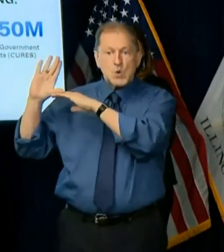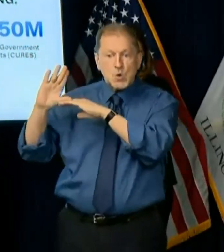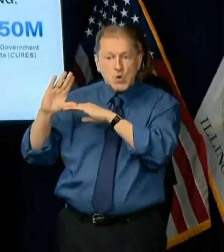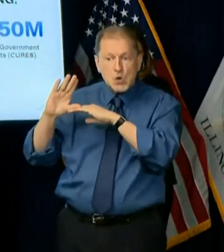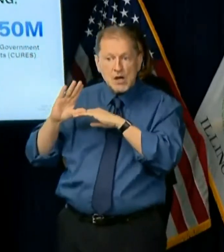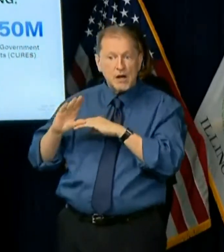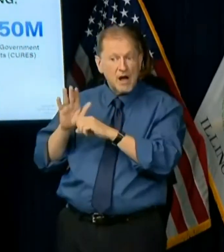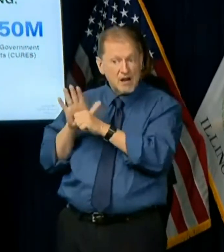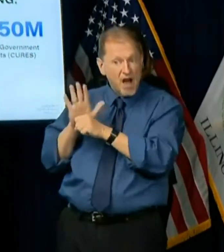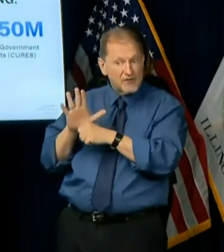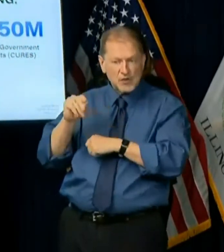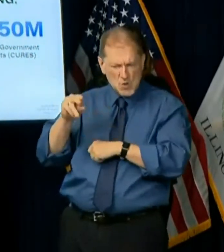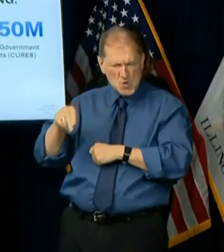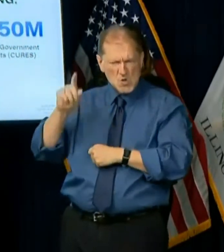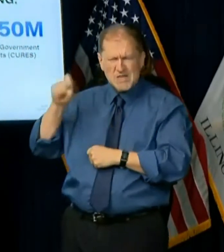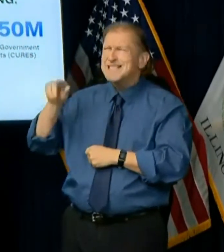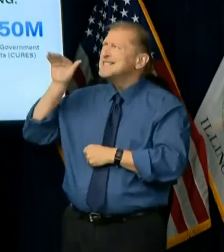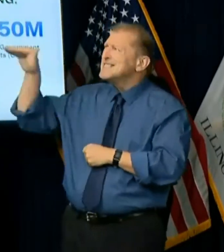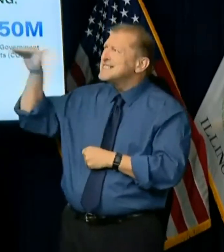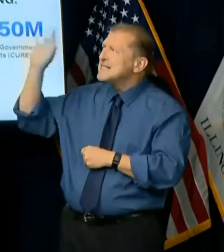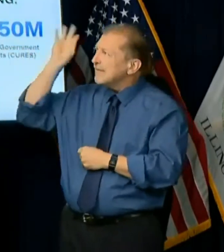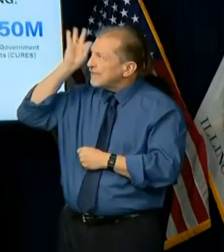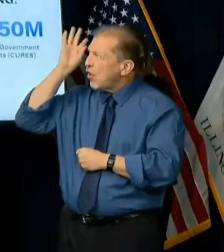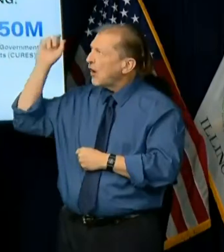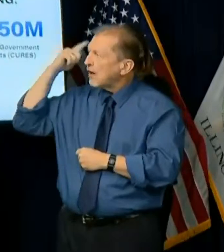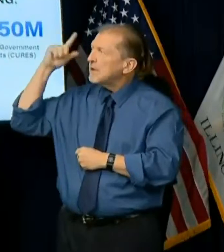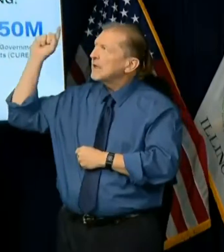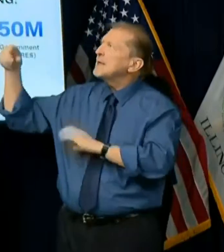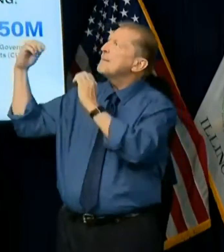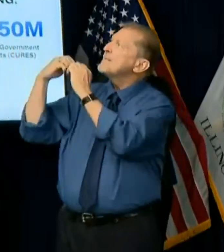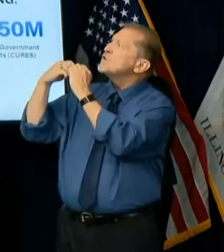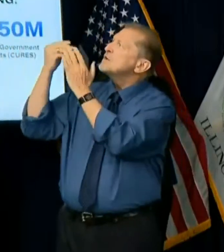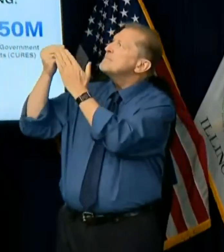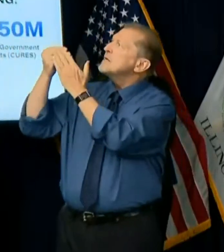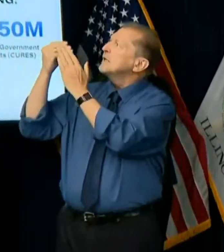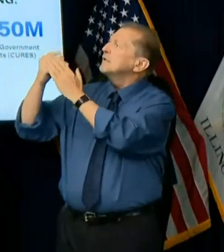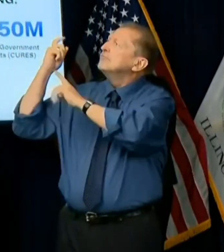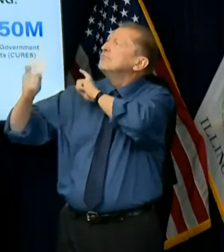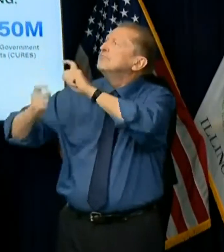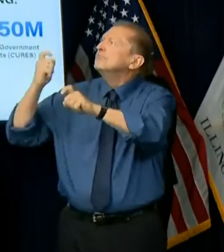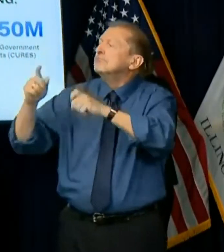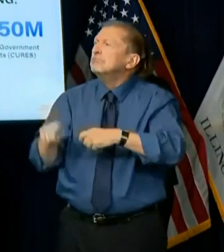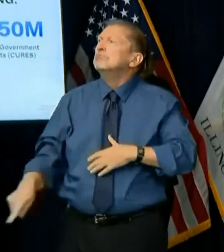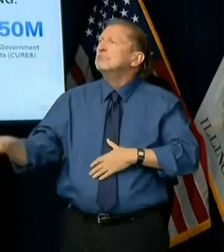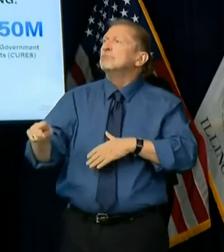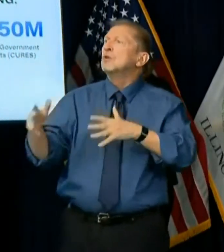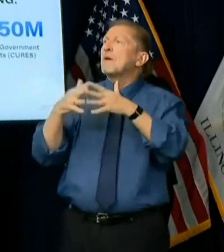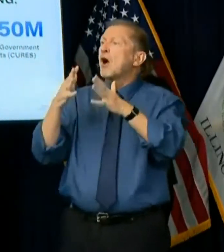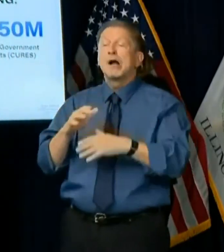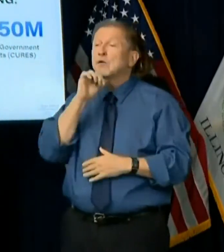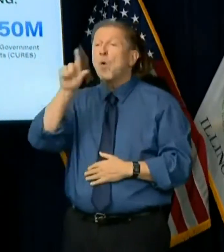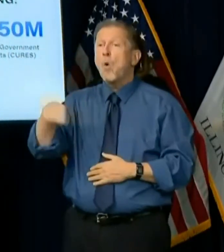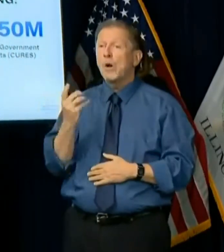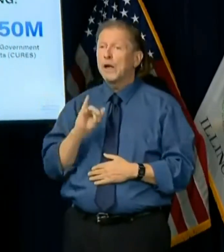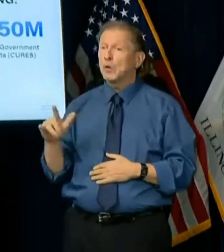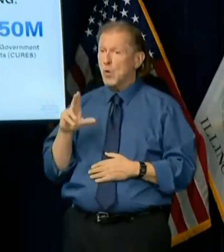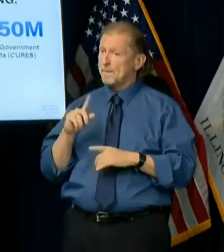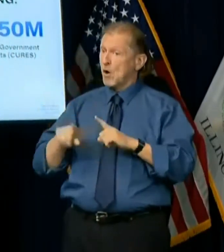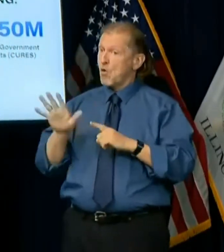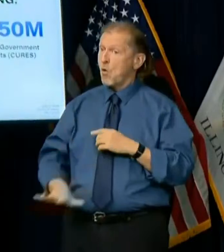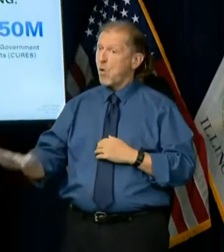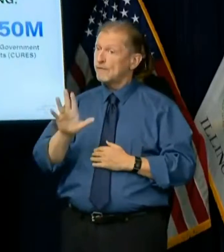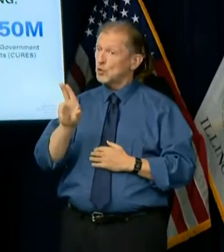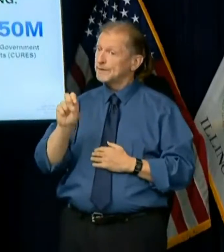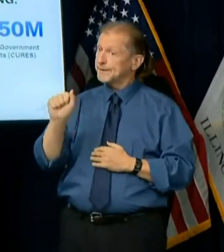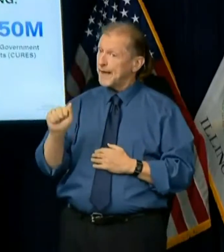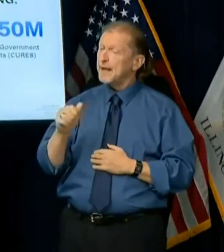simultaneously called for the federal government to deliver more direct assistance for Americans in every state, and I would encourage elected